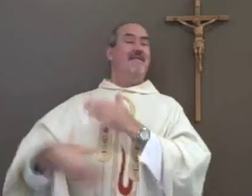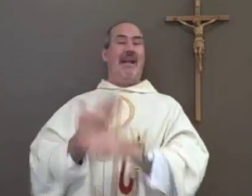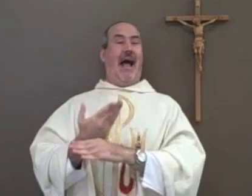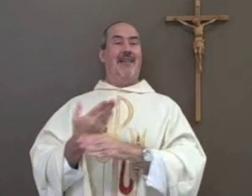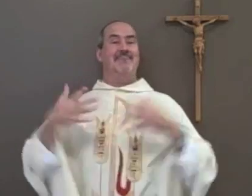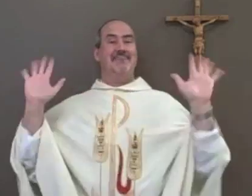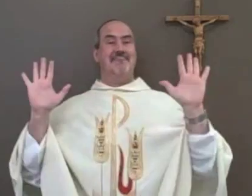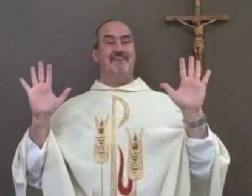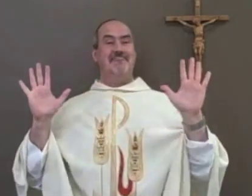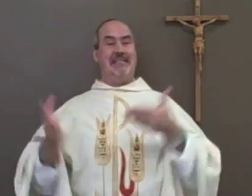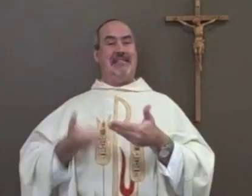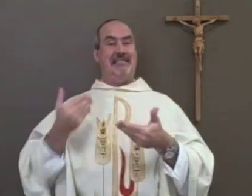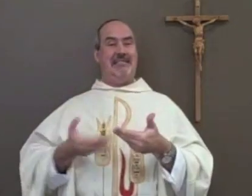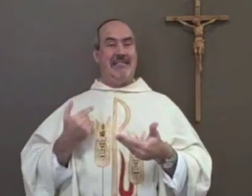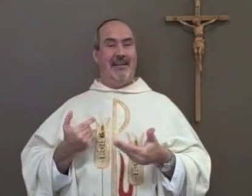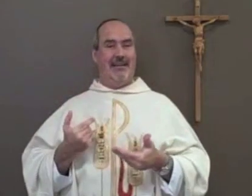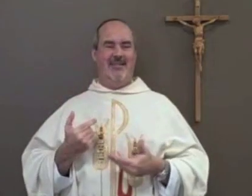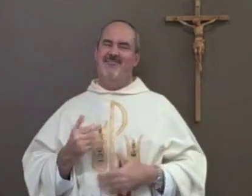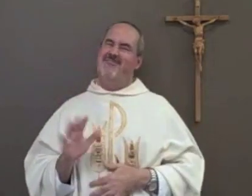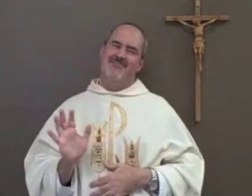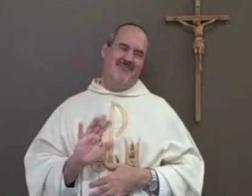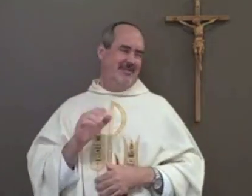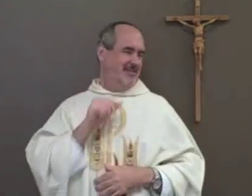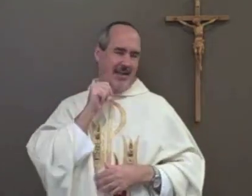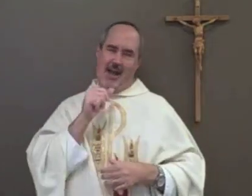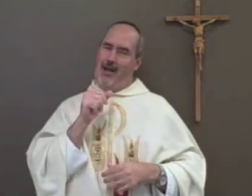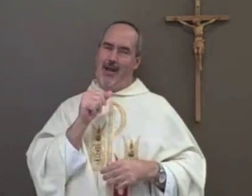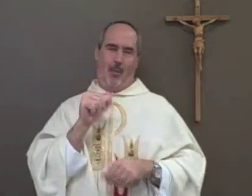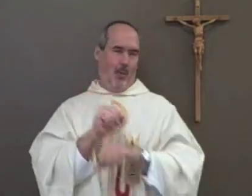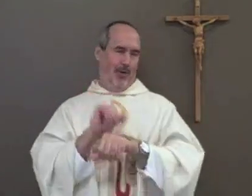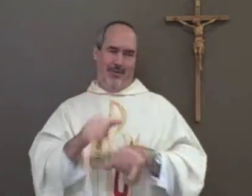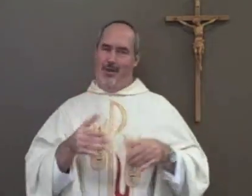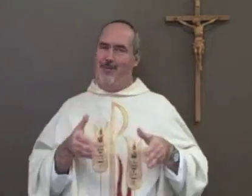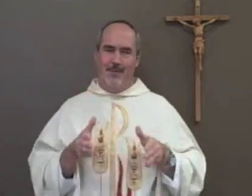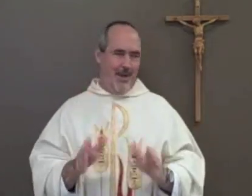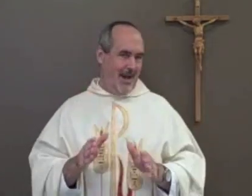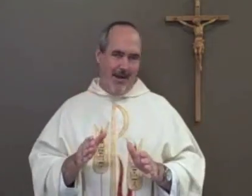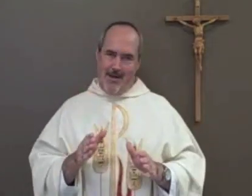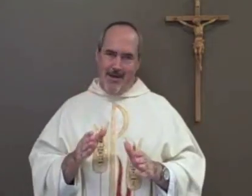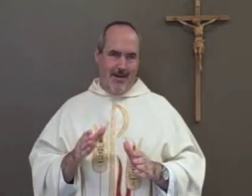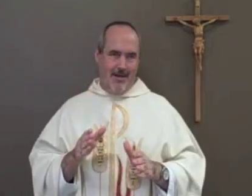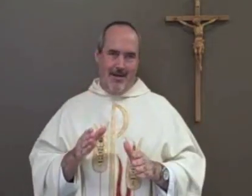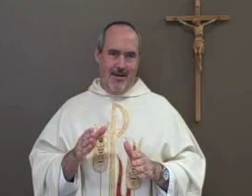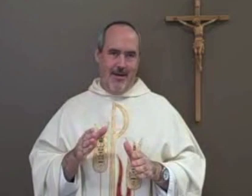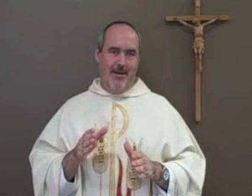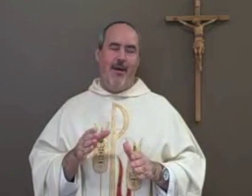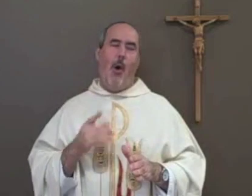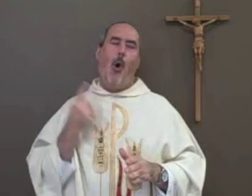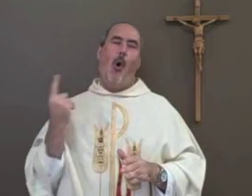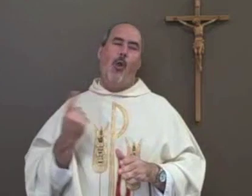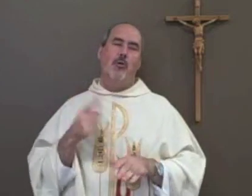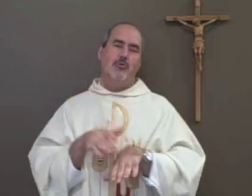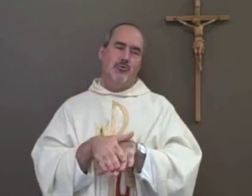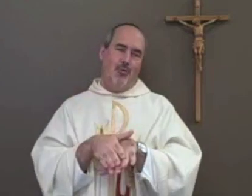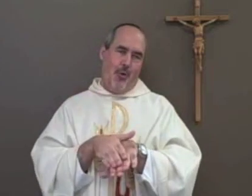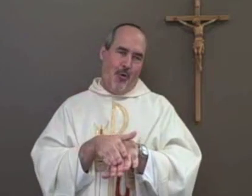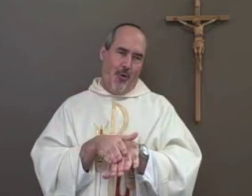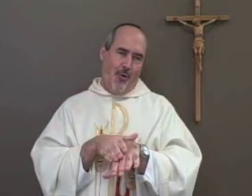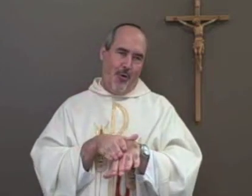follow all the Ten Commandments and we try and live without sin, does that mean we're holy and pure? No, that doesn't work that way. It's a